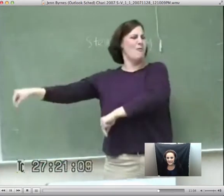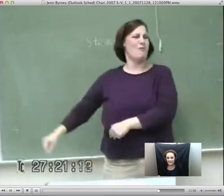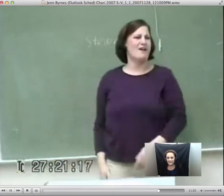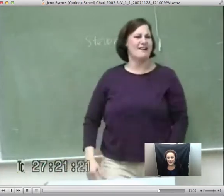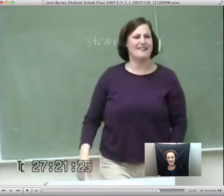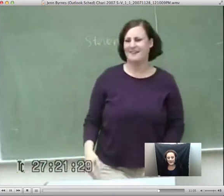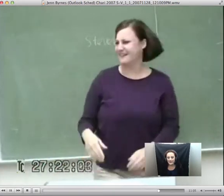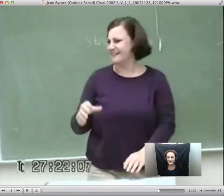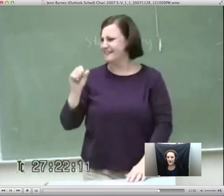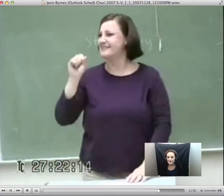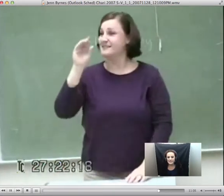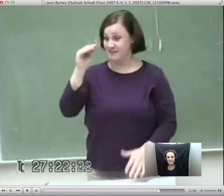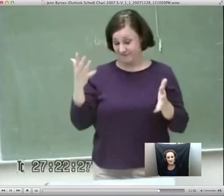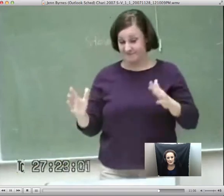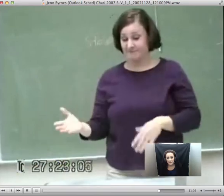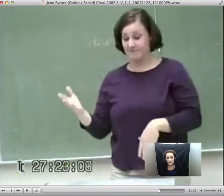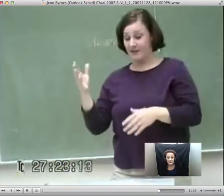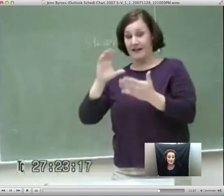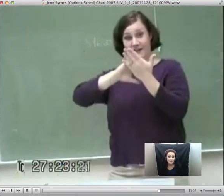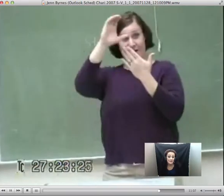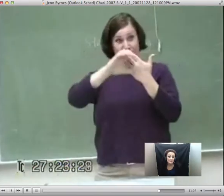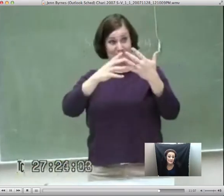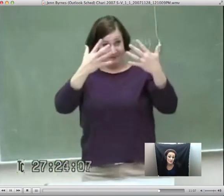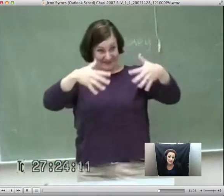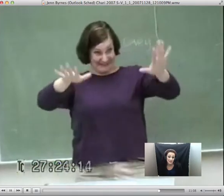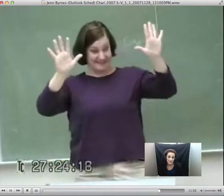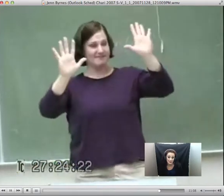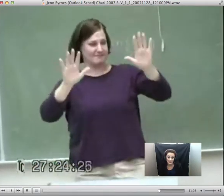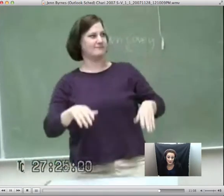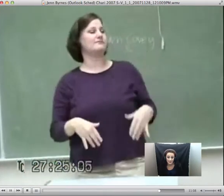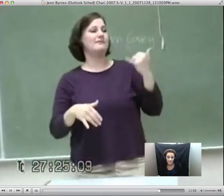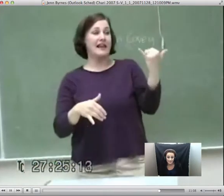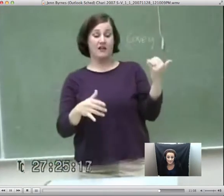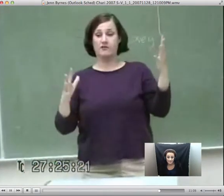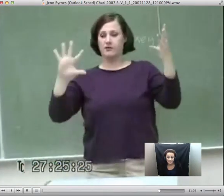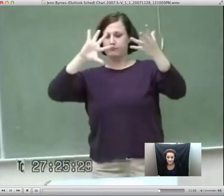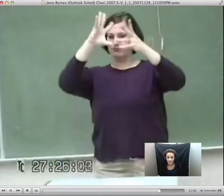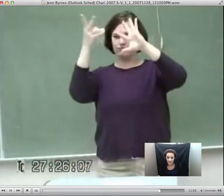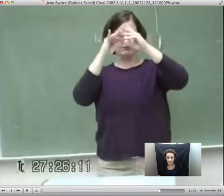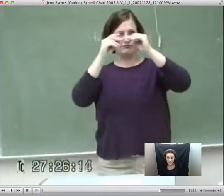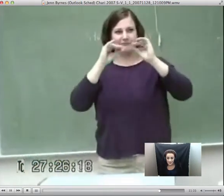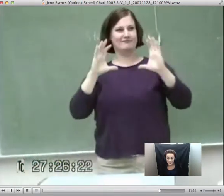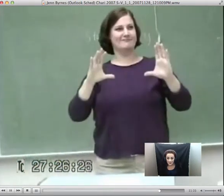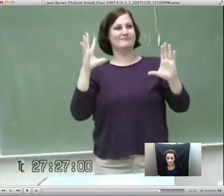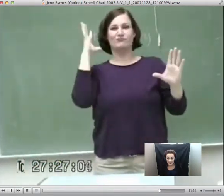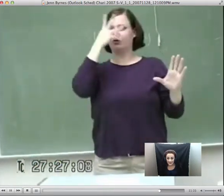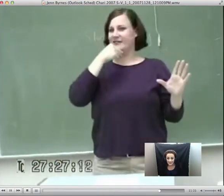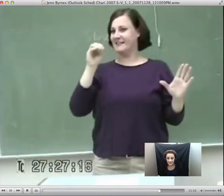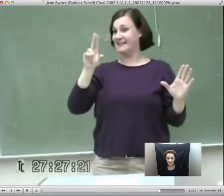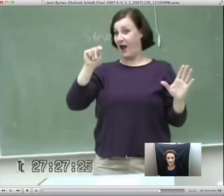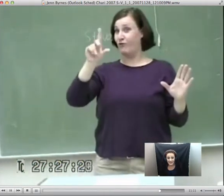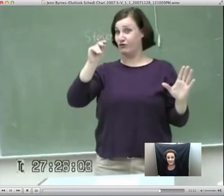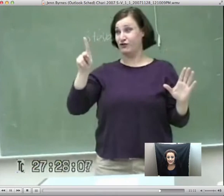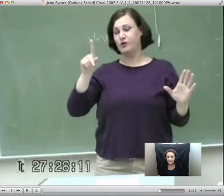And that way you're not messaging me he wasn't messaging me during work. So when the calendar is done, everything